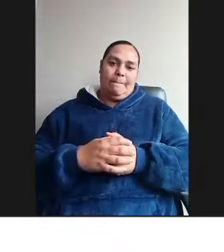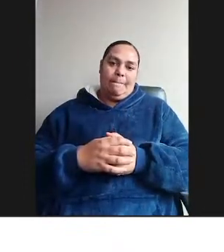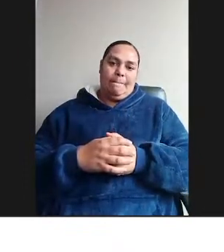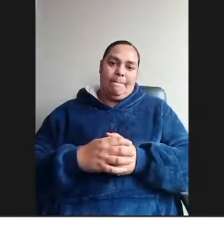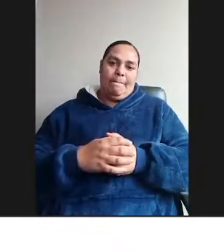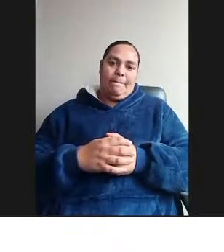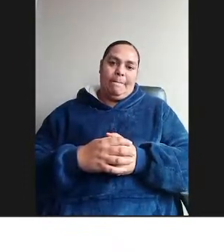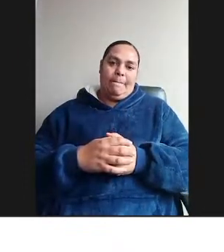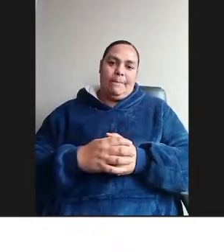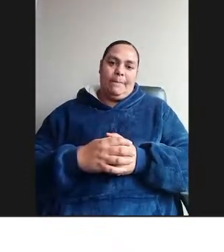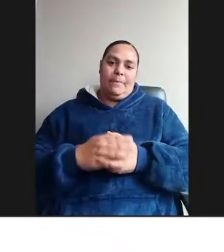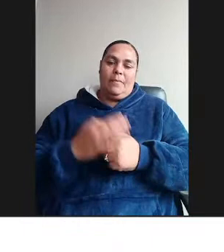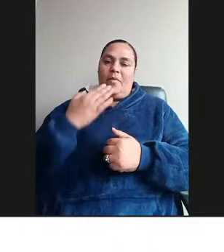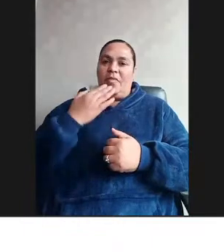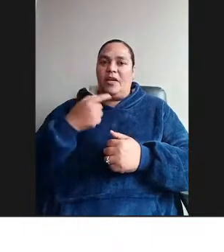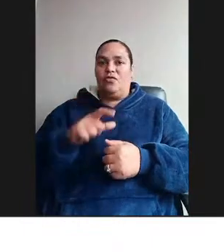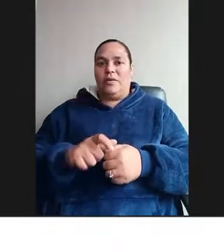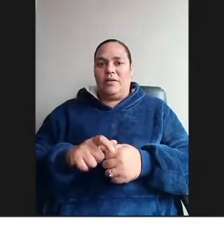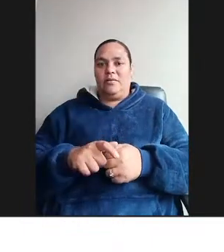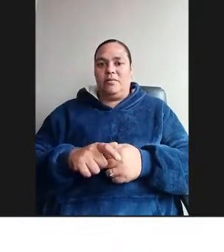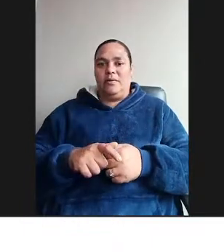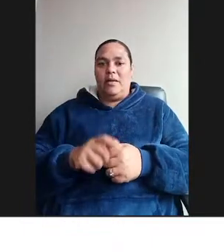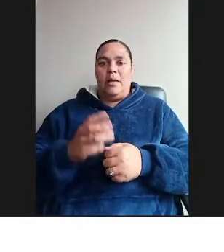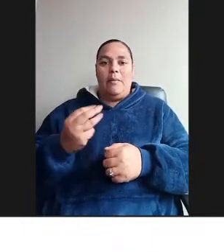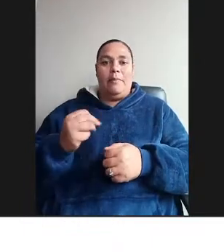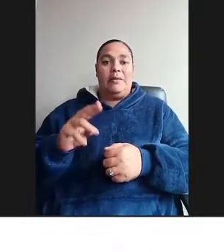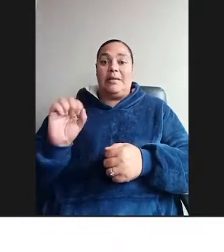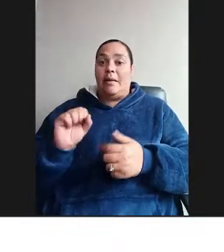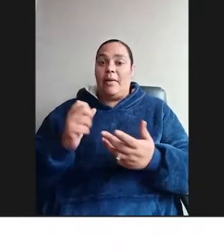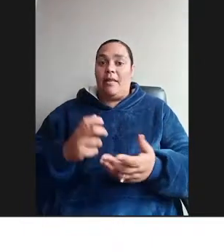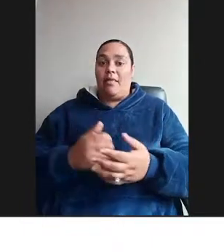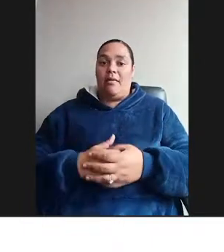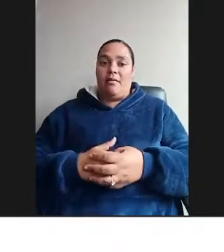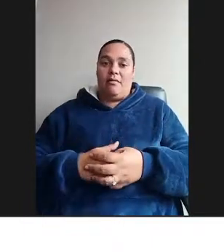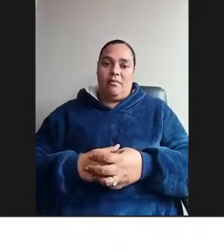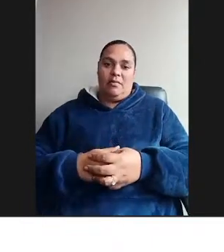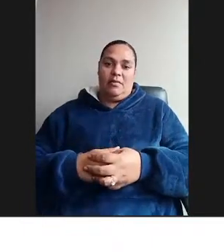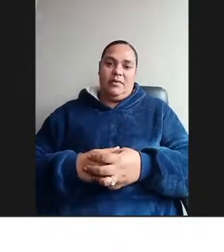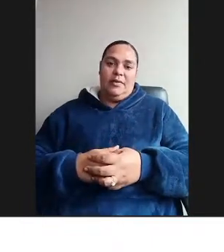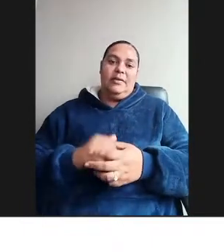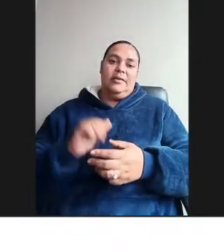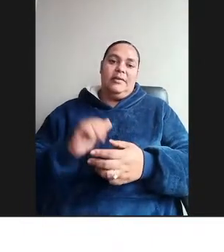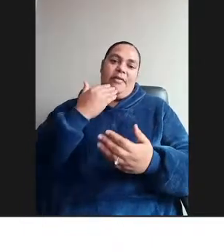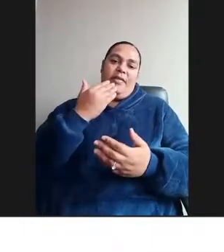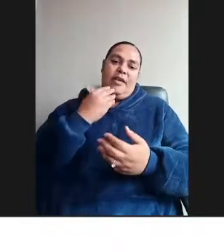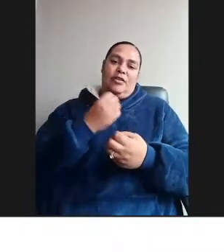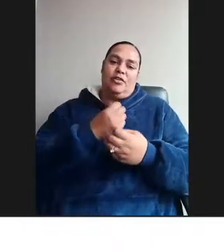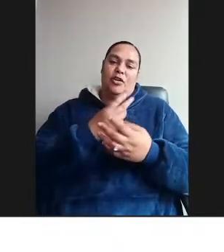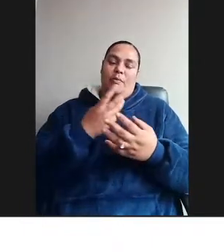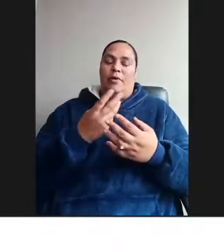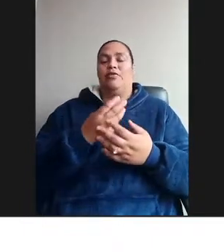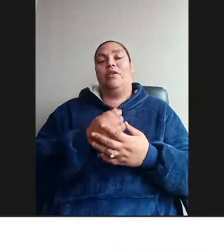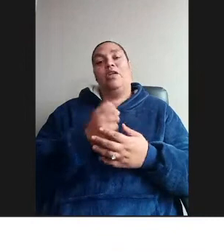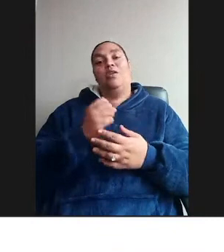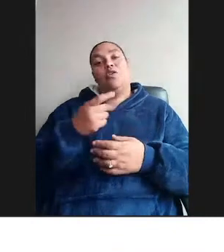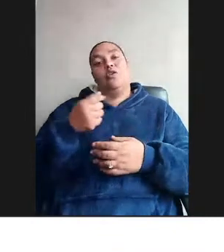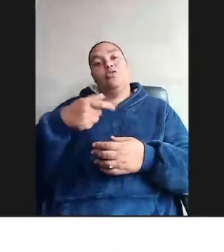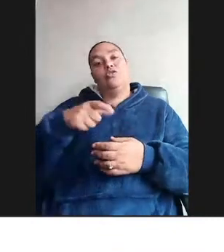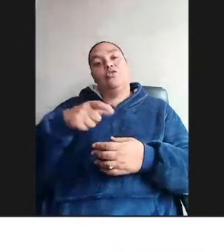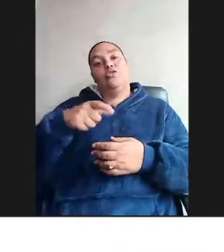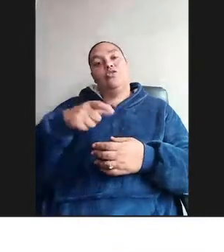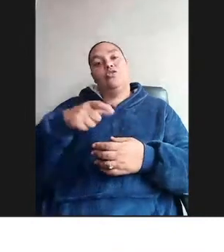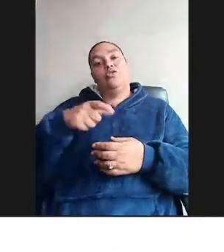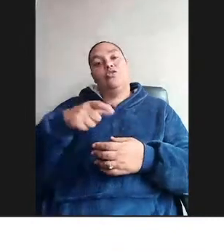Thank you, Chairperson. Mr. Stemele. Yes, thank you, Mr. Retief. Chair, what's happening is that currently, as